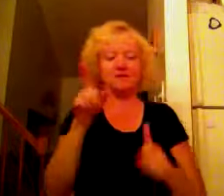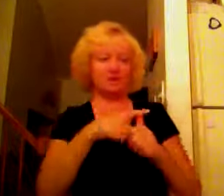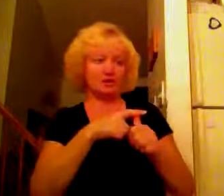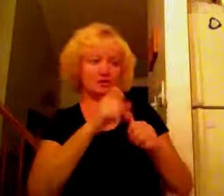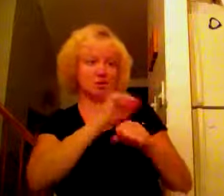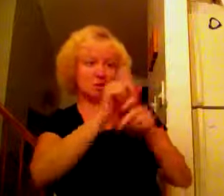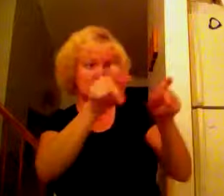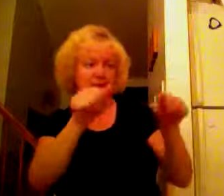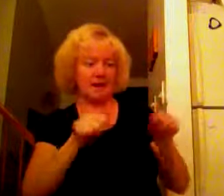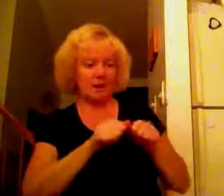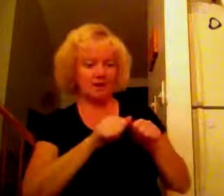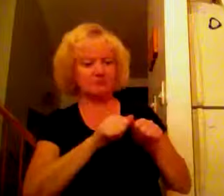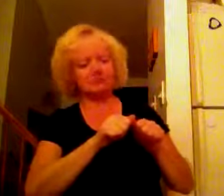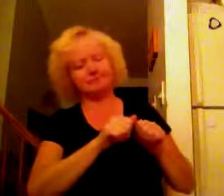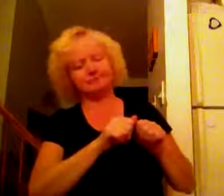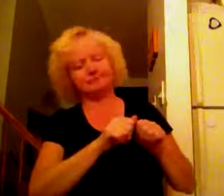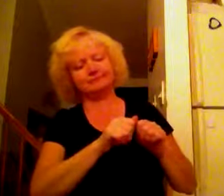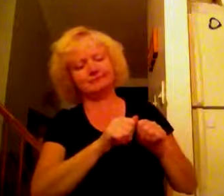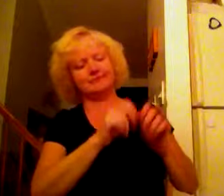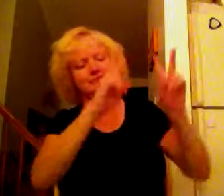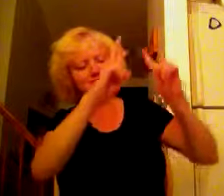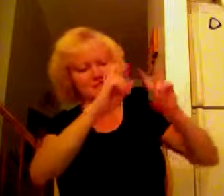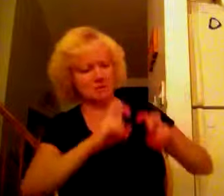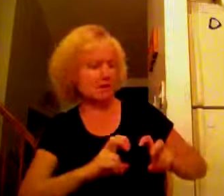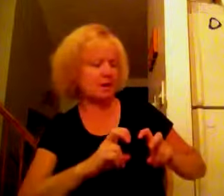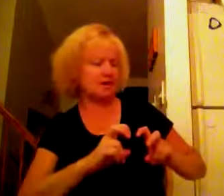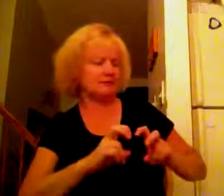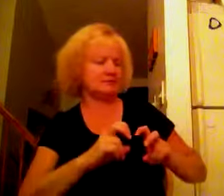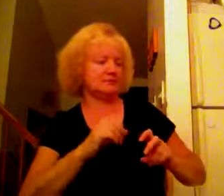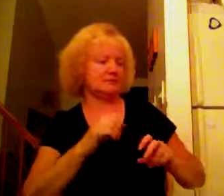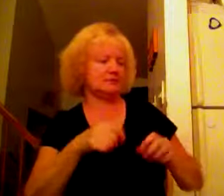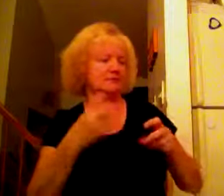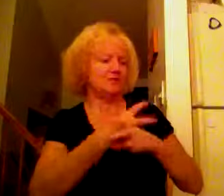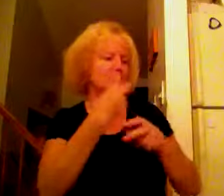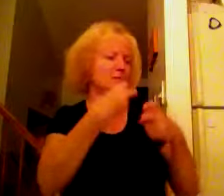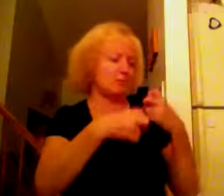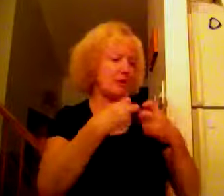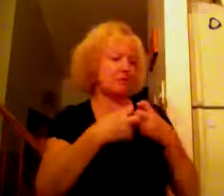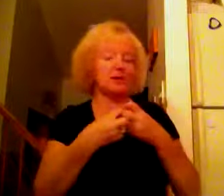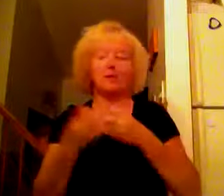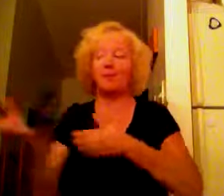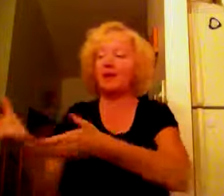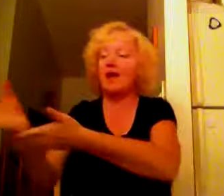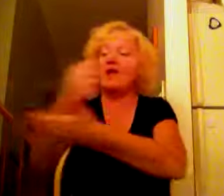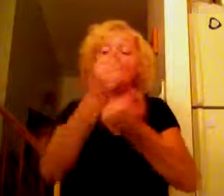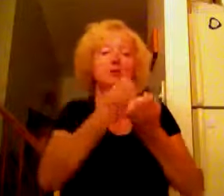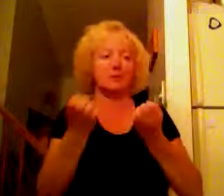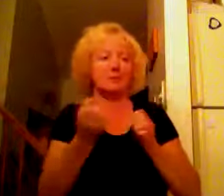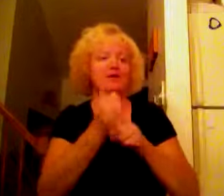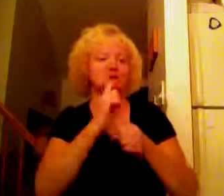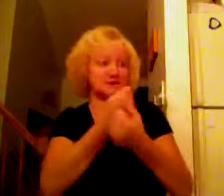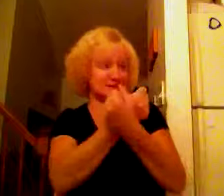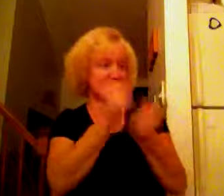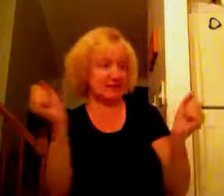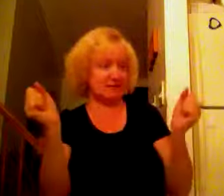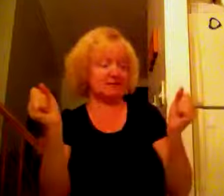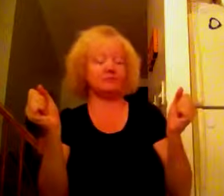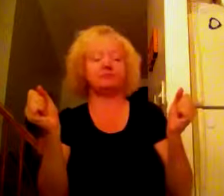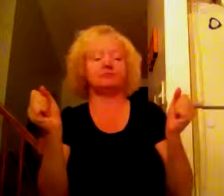the problem. Then get the proper equipment to clean the area safely. You will need gloves, soap and water, disinfectant,